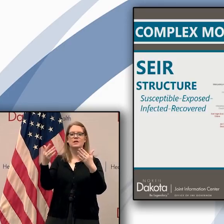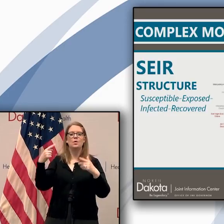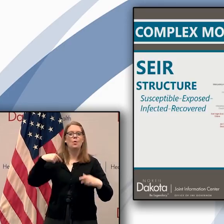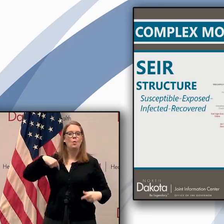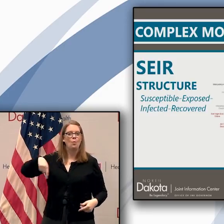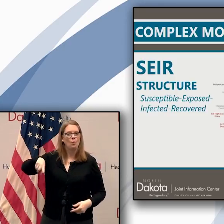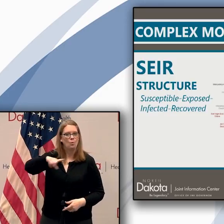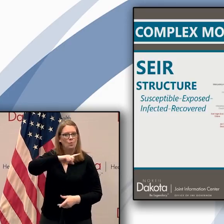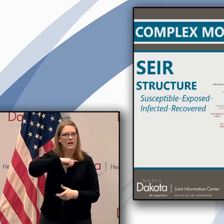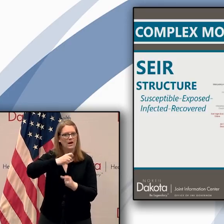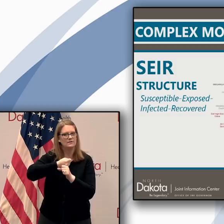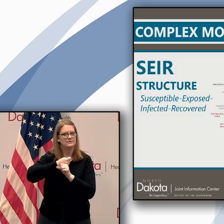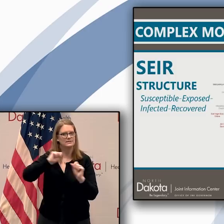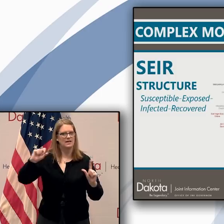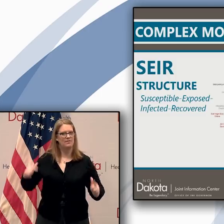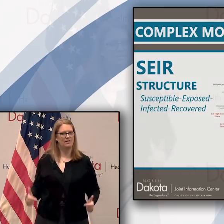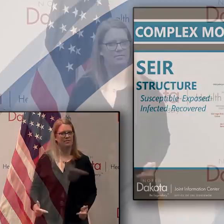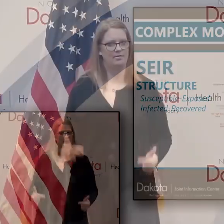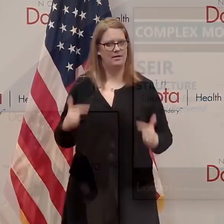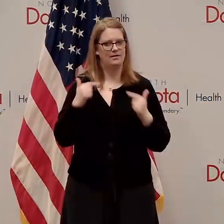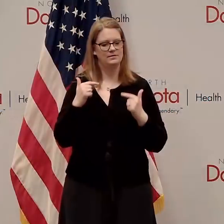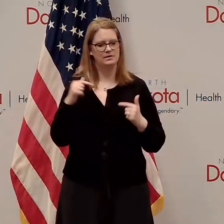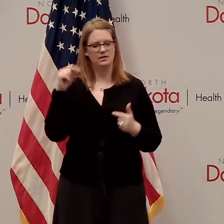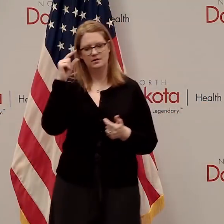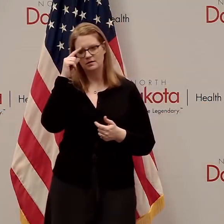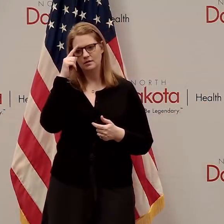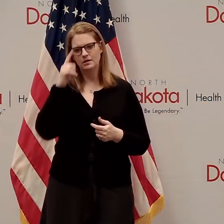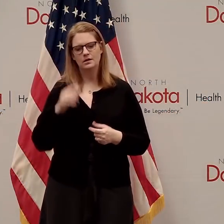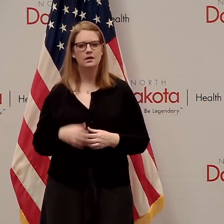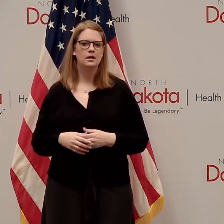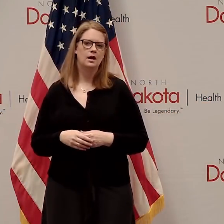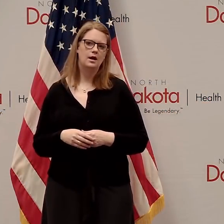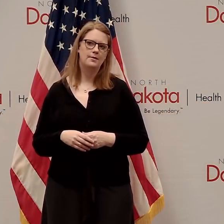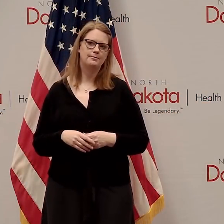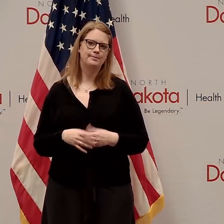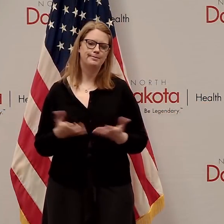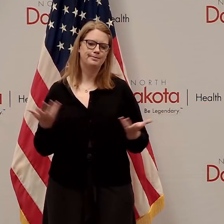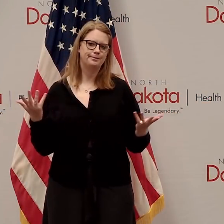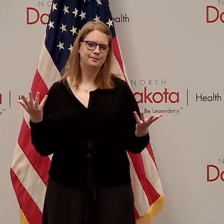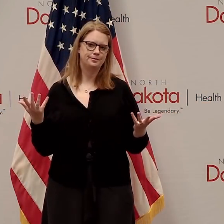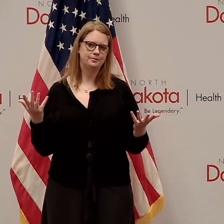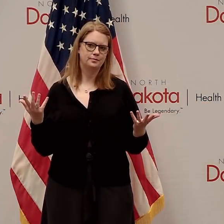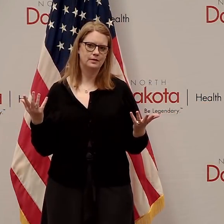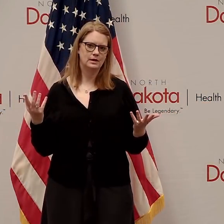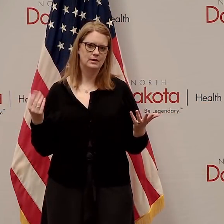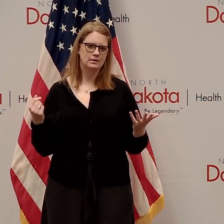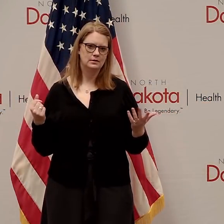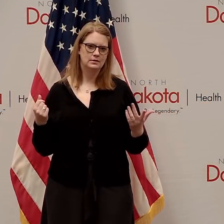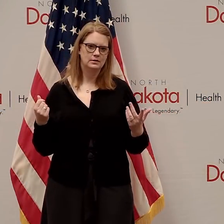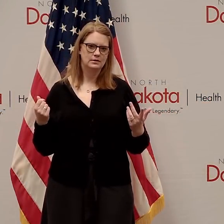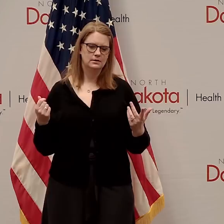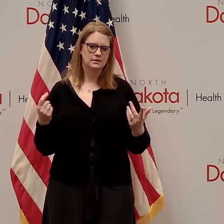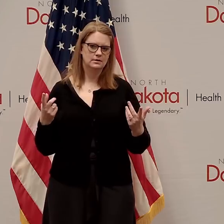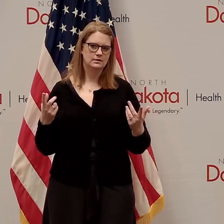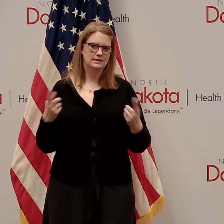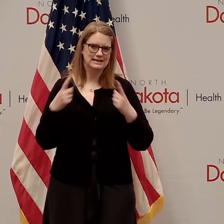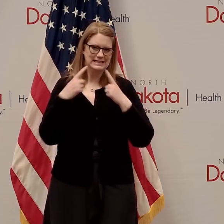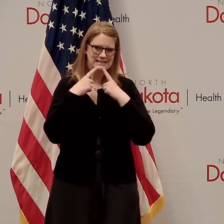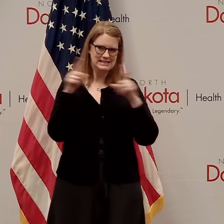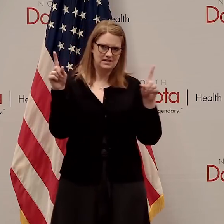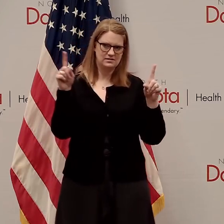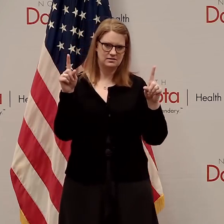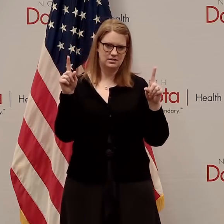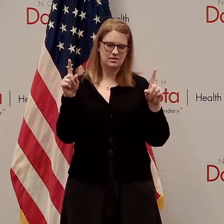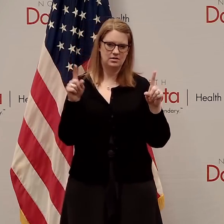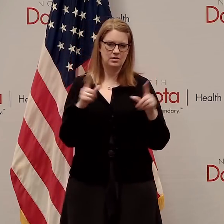lives. And some, the success may cause people again to say that none of the restrictions we